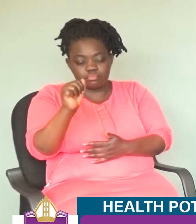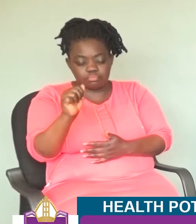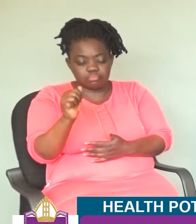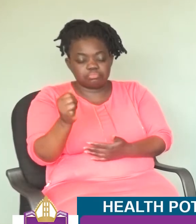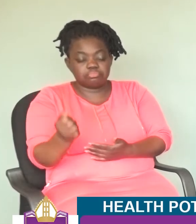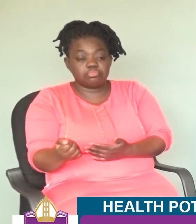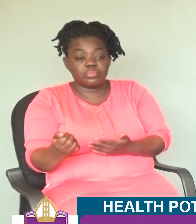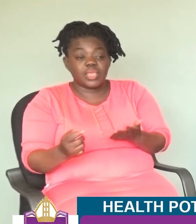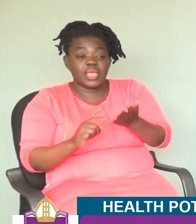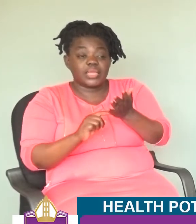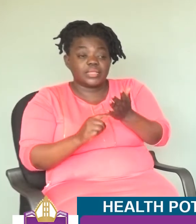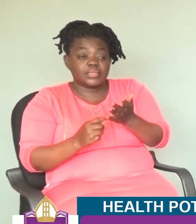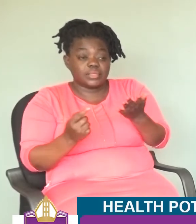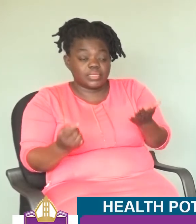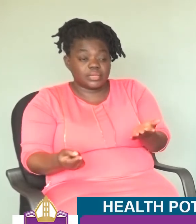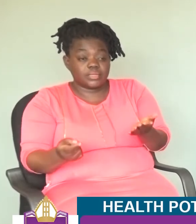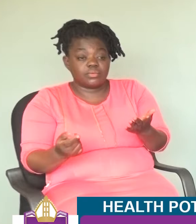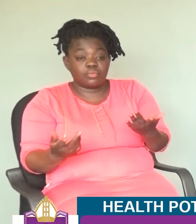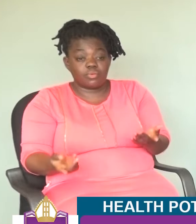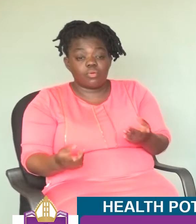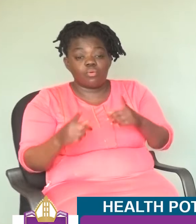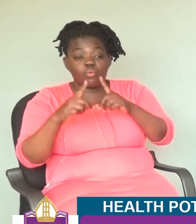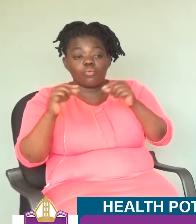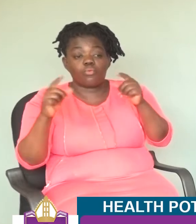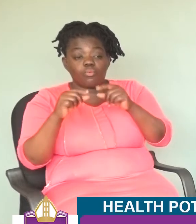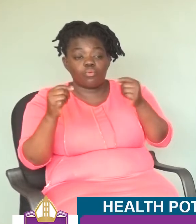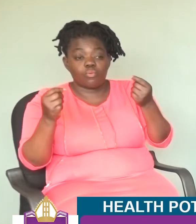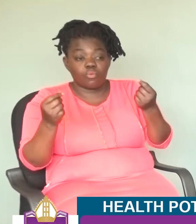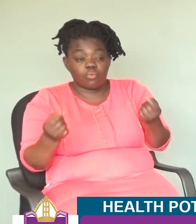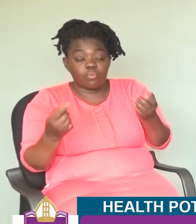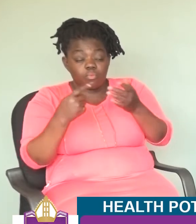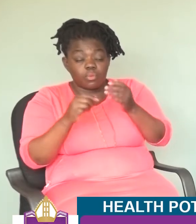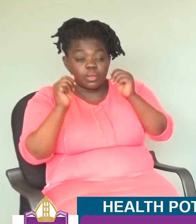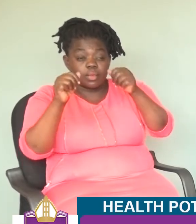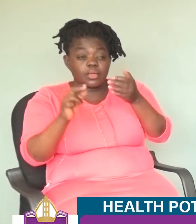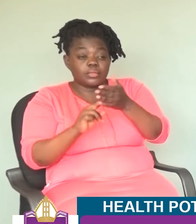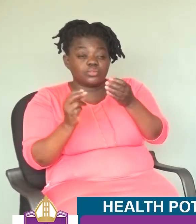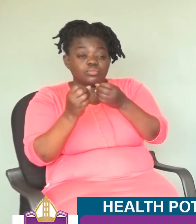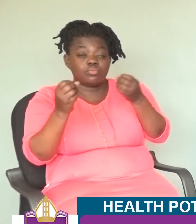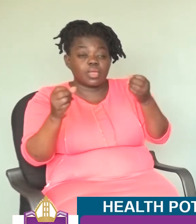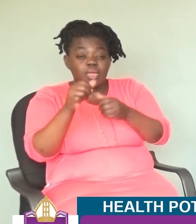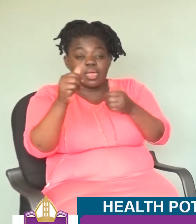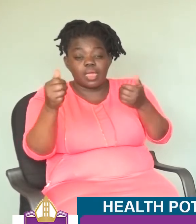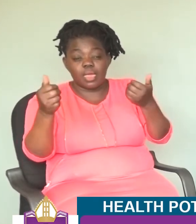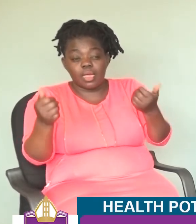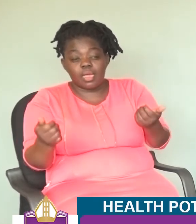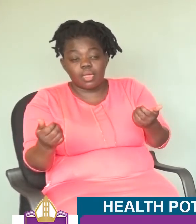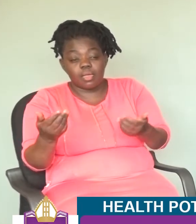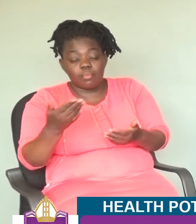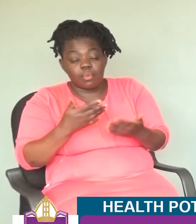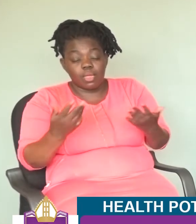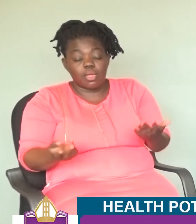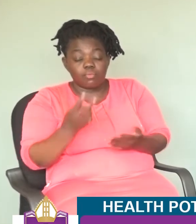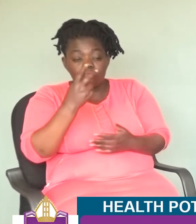that is the technical term of it, or squint, commonly known as. Yes. But squint can also be used in so many other terms, like when people have closed their